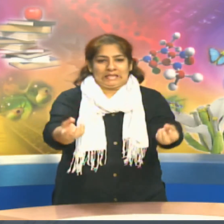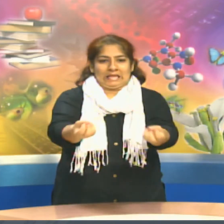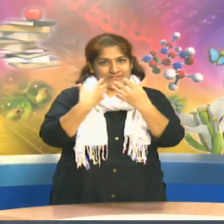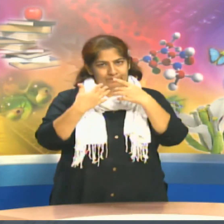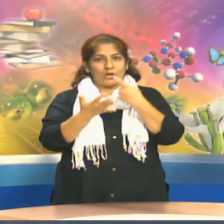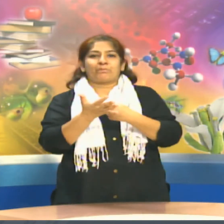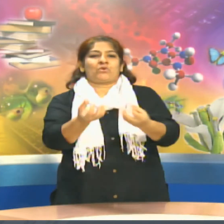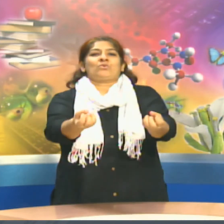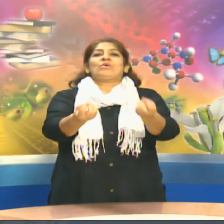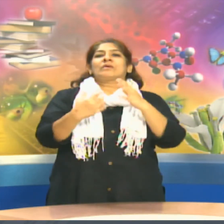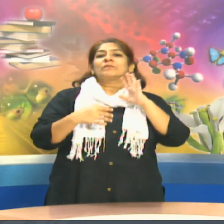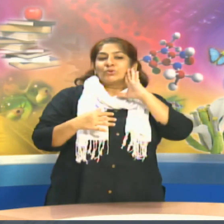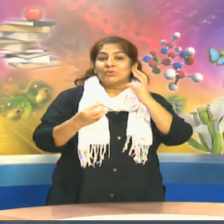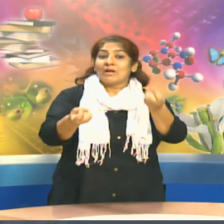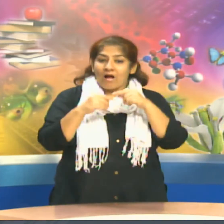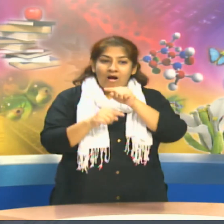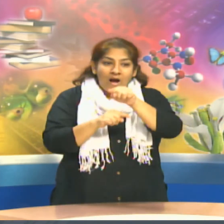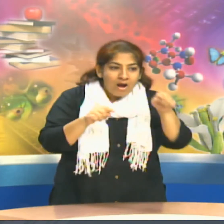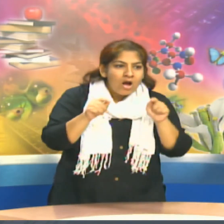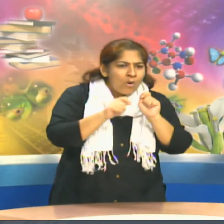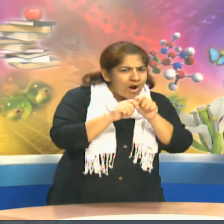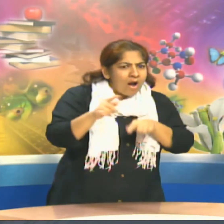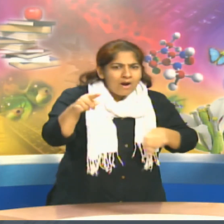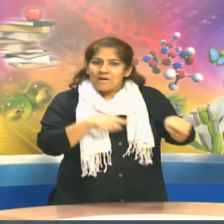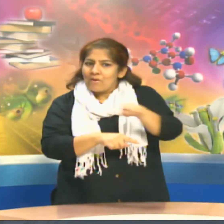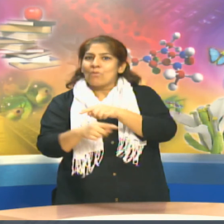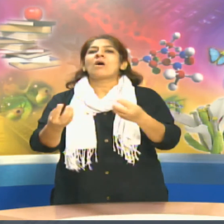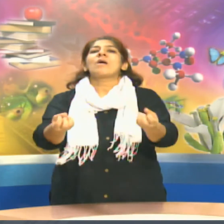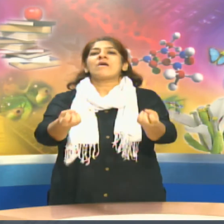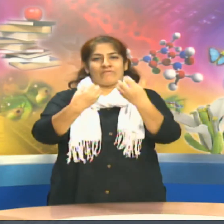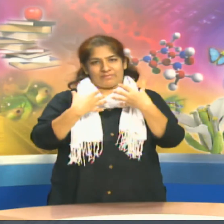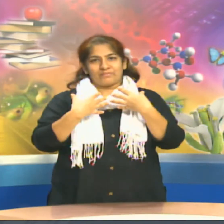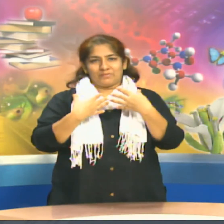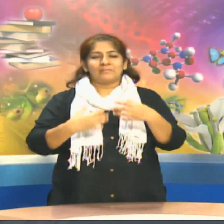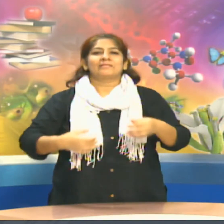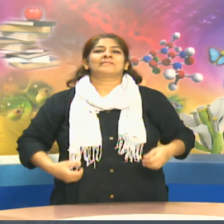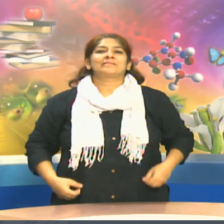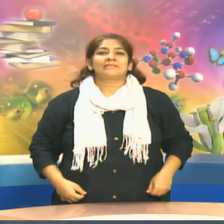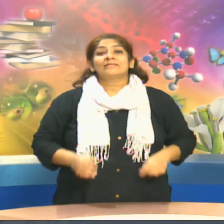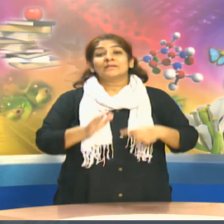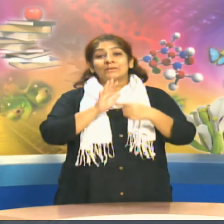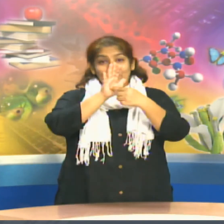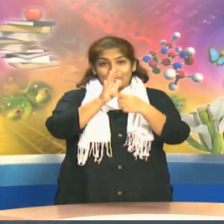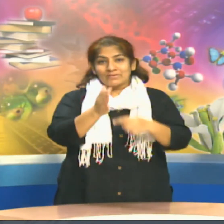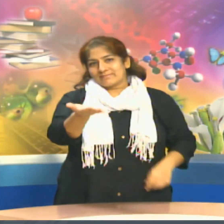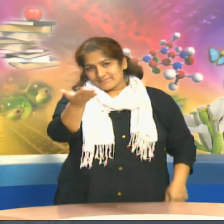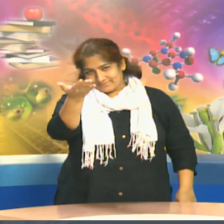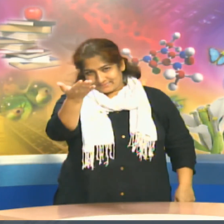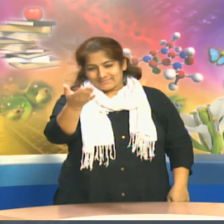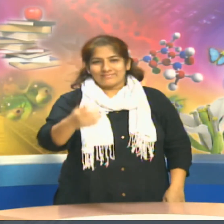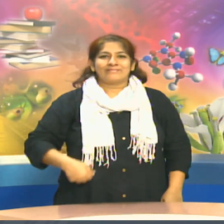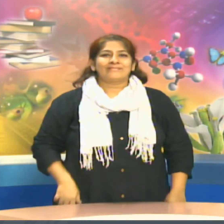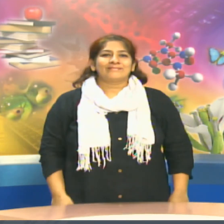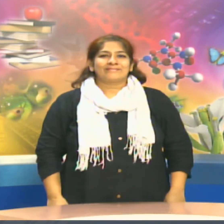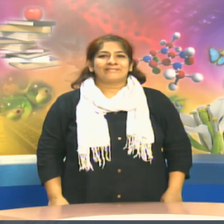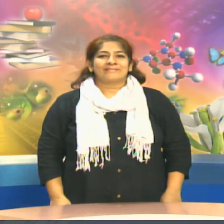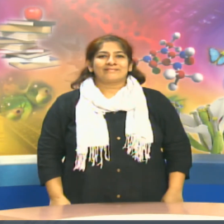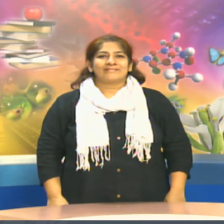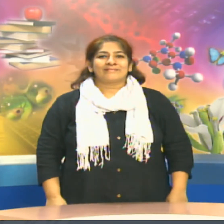senior person. Whatever work we are doing, we have to report to our senior so that they get well informed. Now we